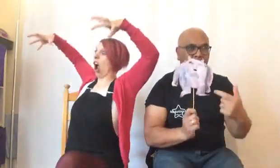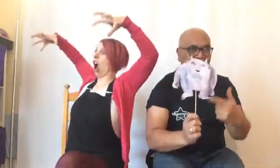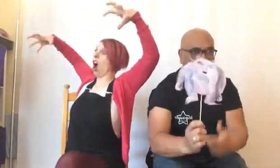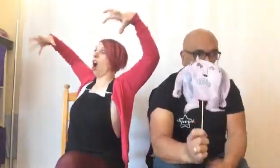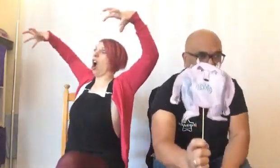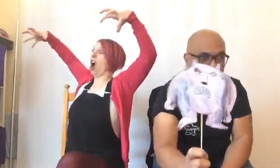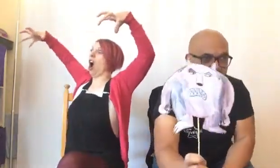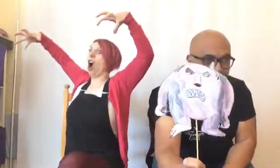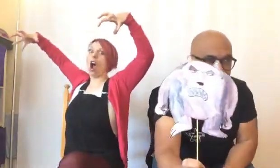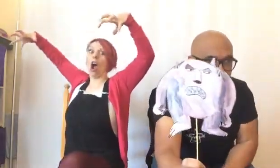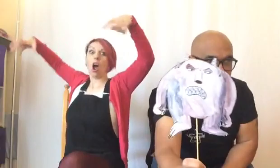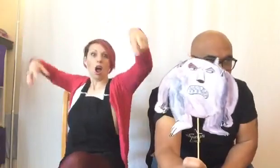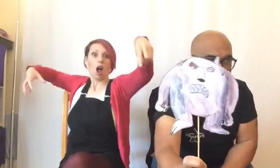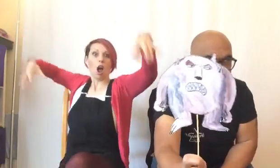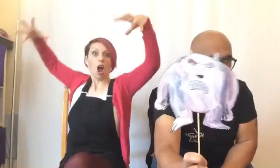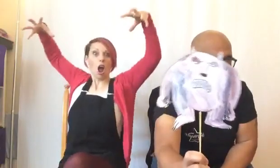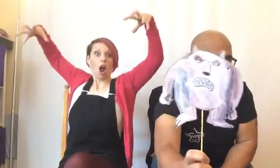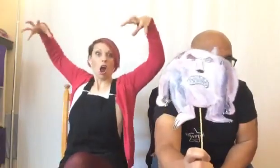This is the guy.